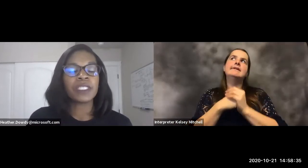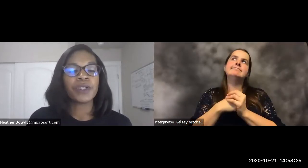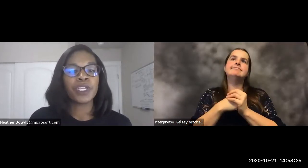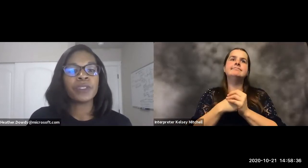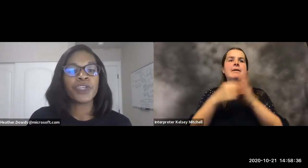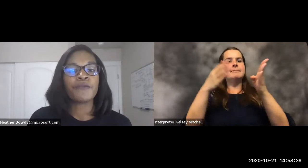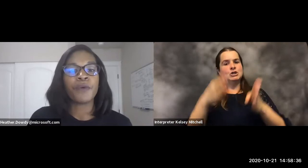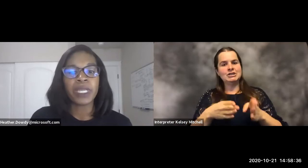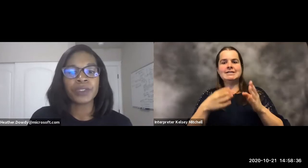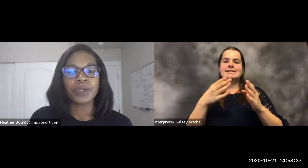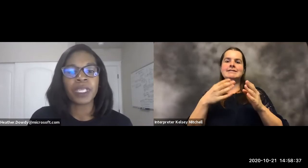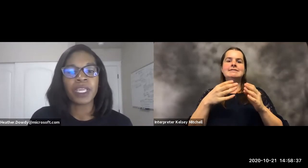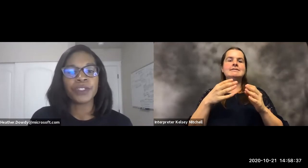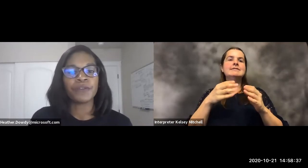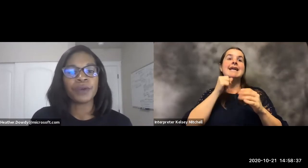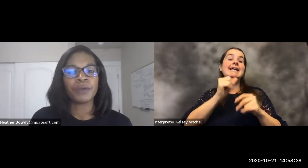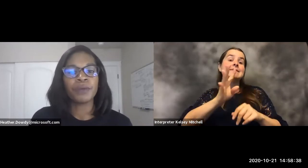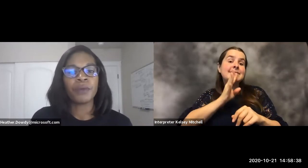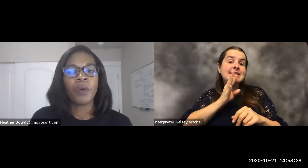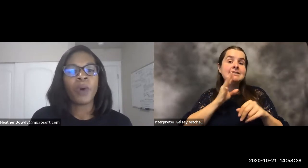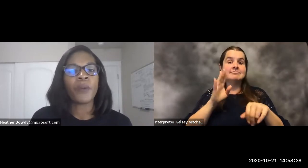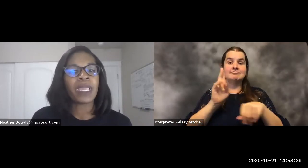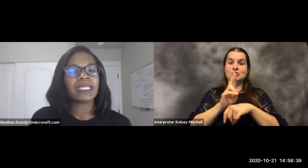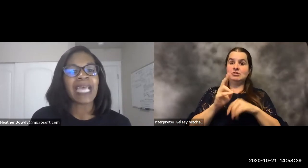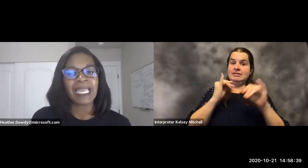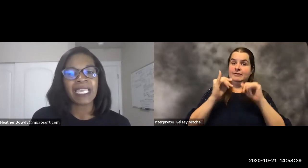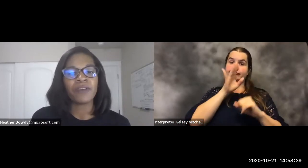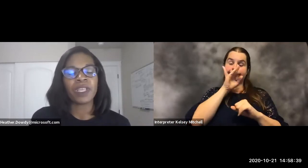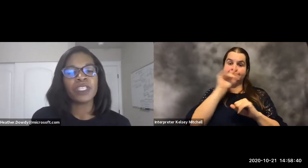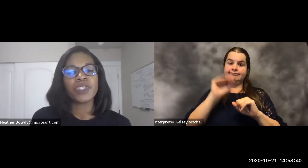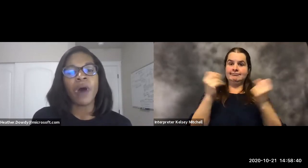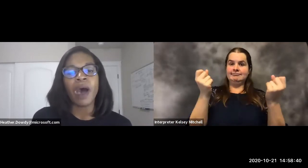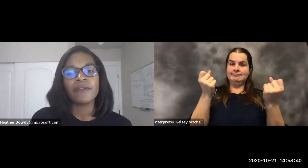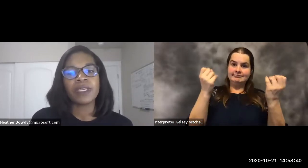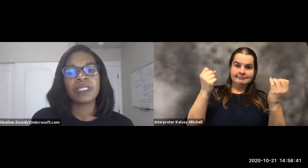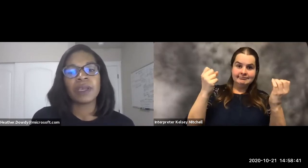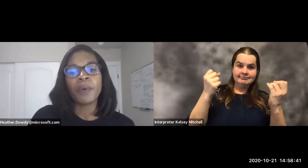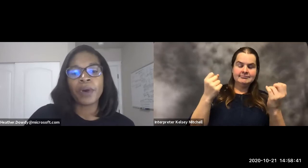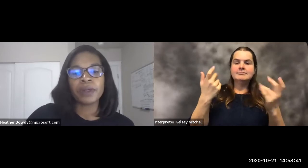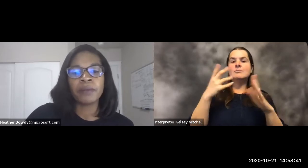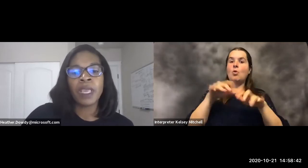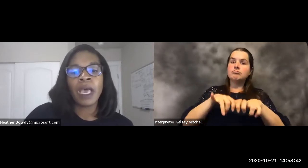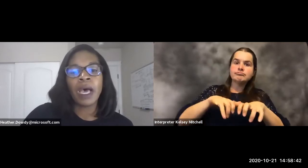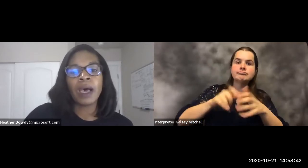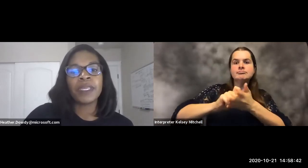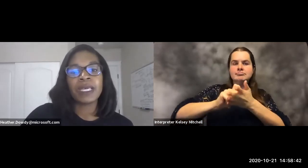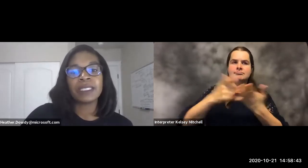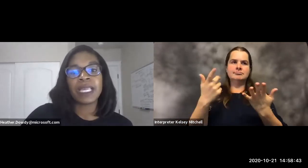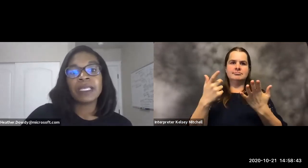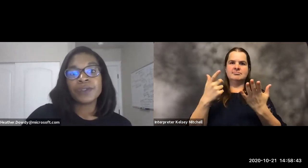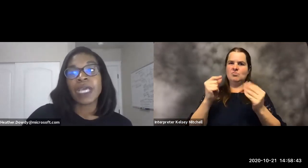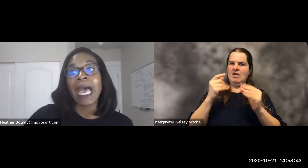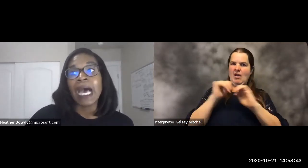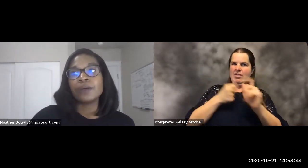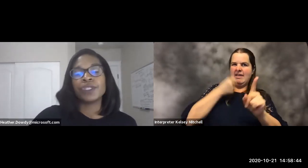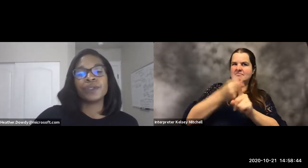aren't necessarily using your voice during the interview. What weight is that given? And so all of this is important because